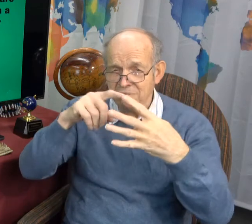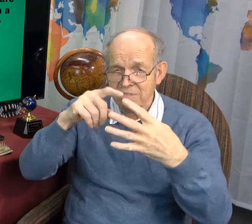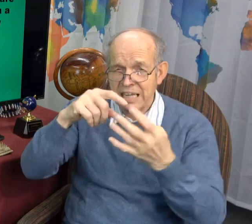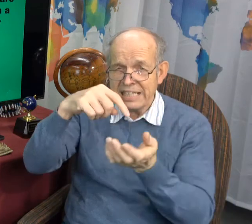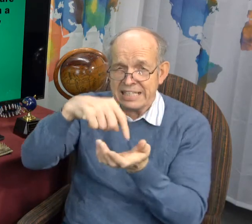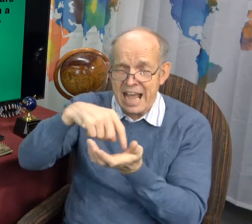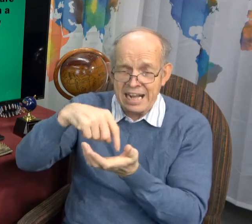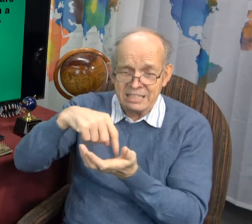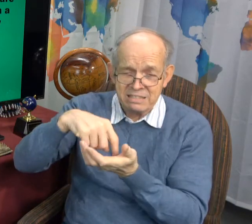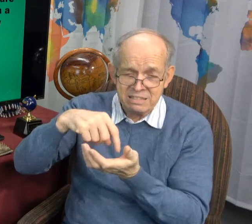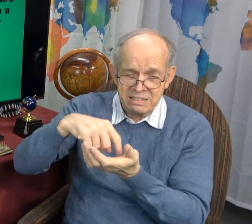That